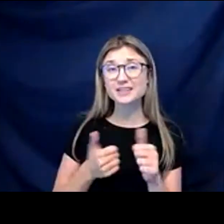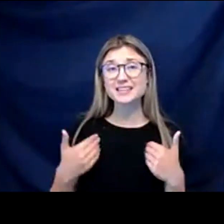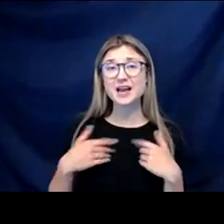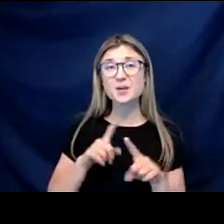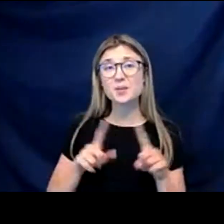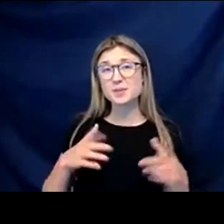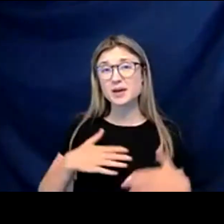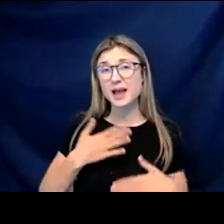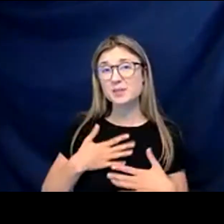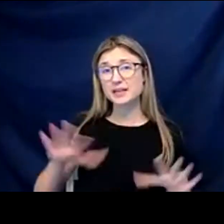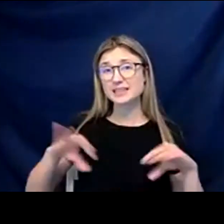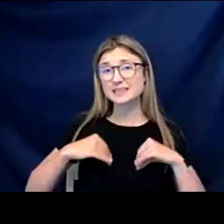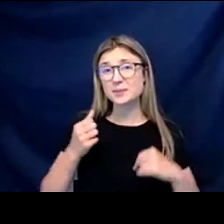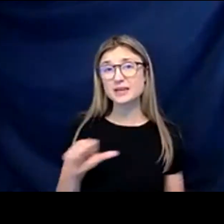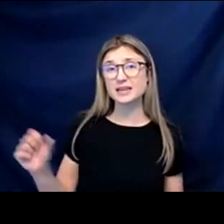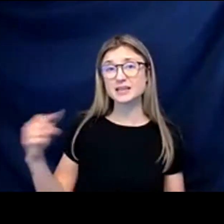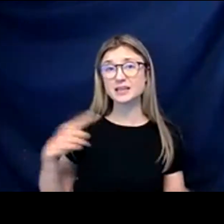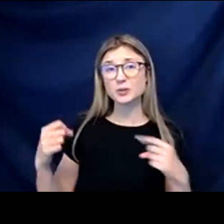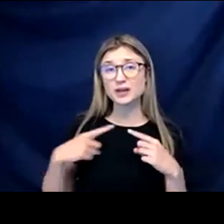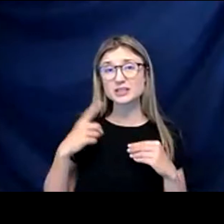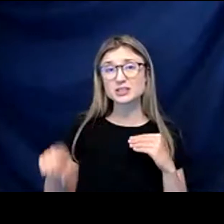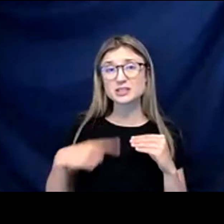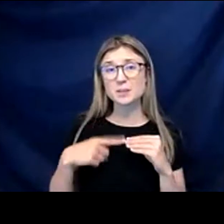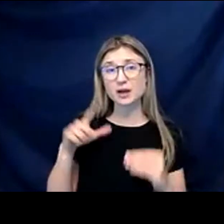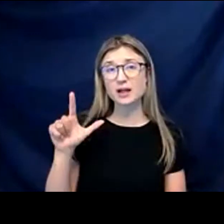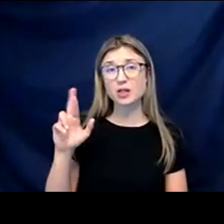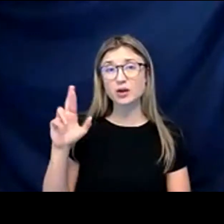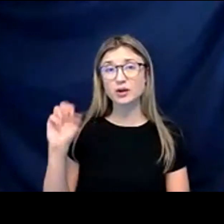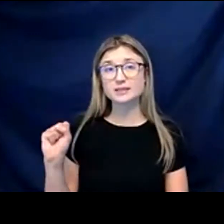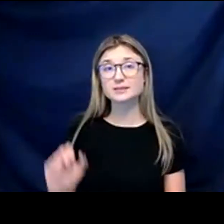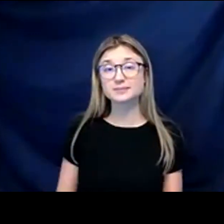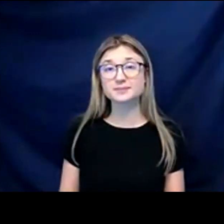any questions about LRS.